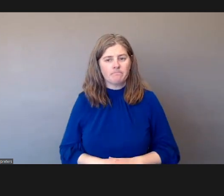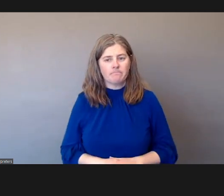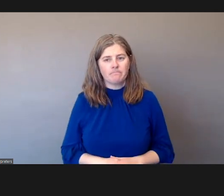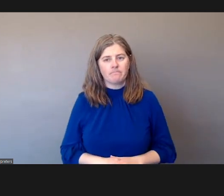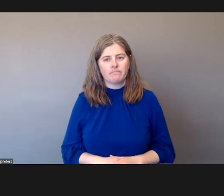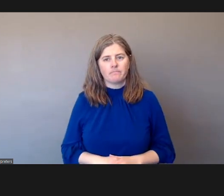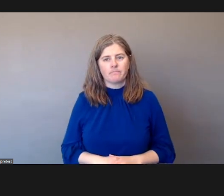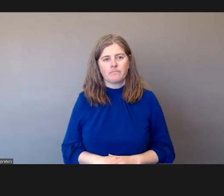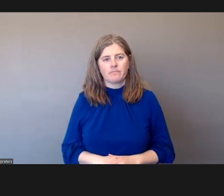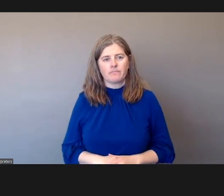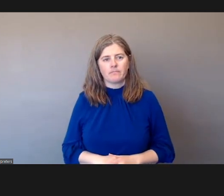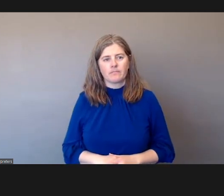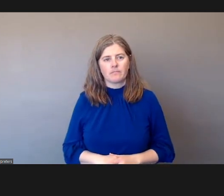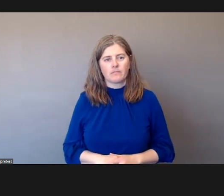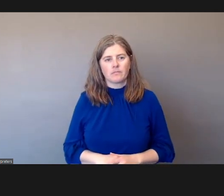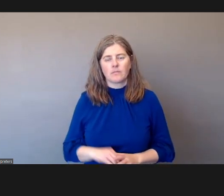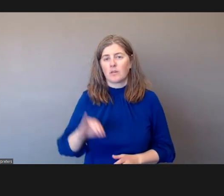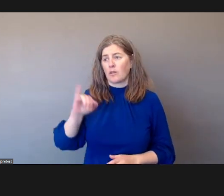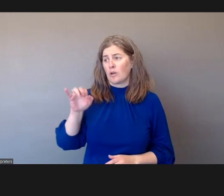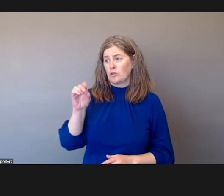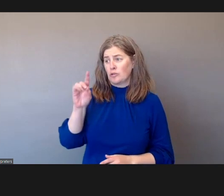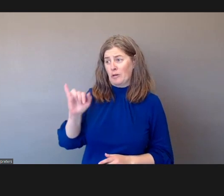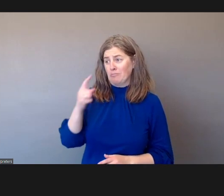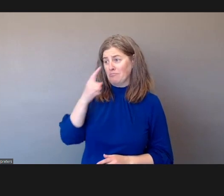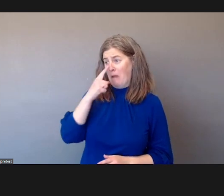Jody, I am willing to